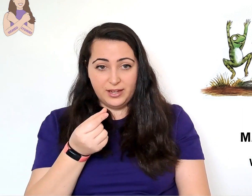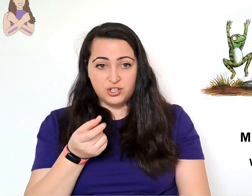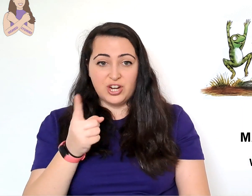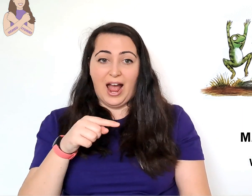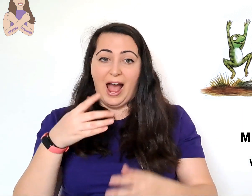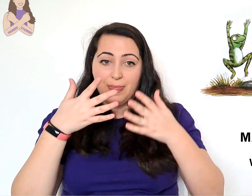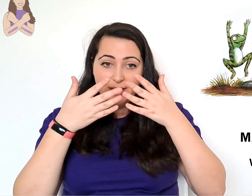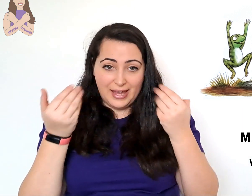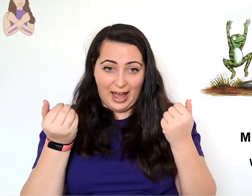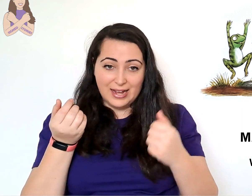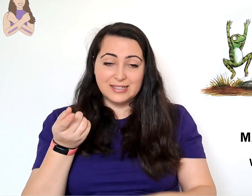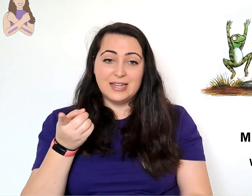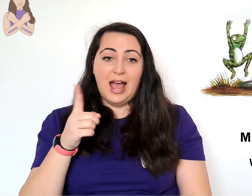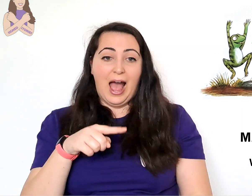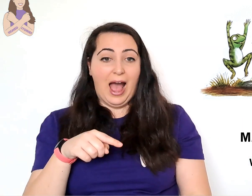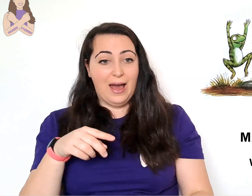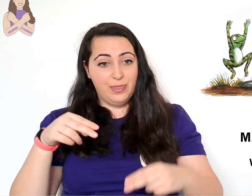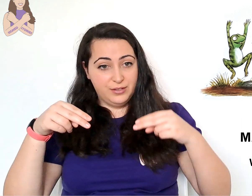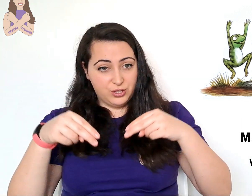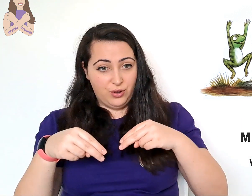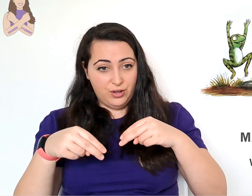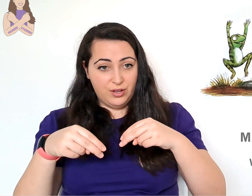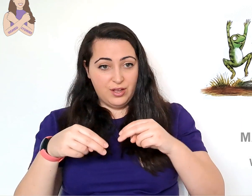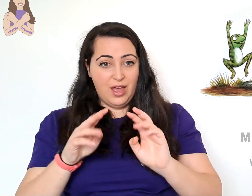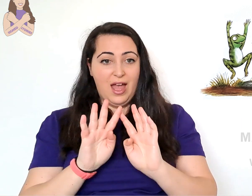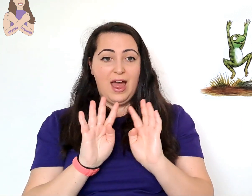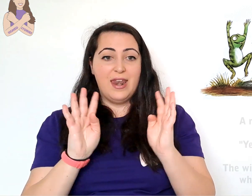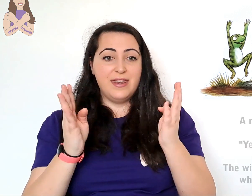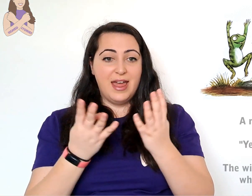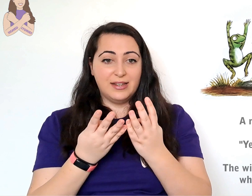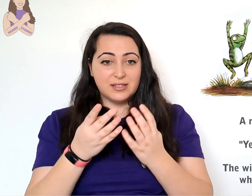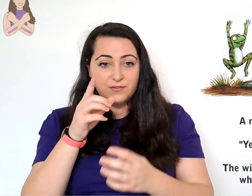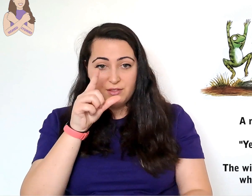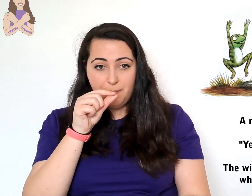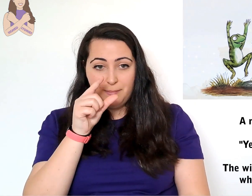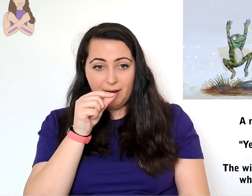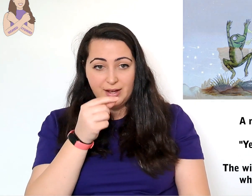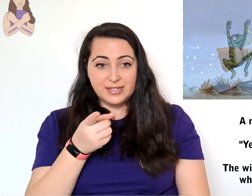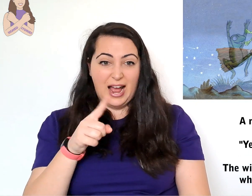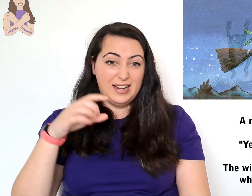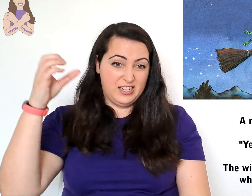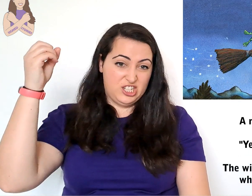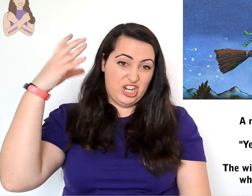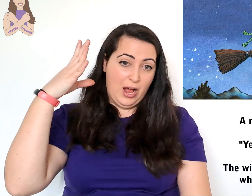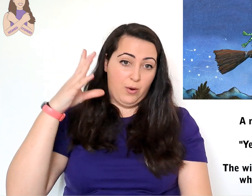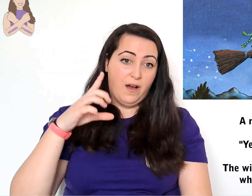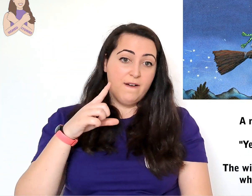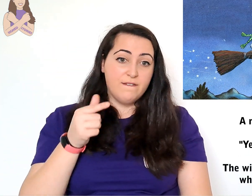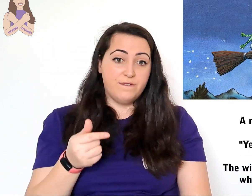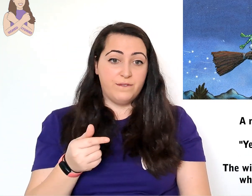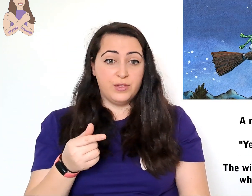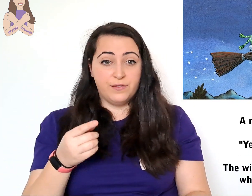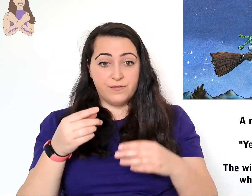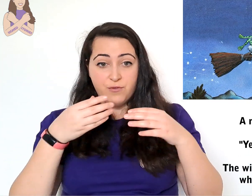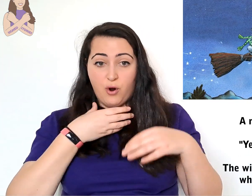witch and the cat and the dog, a nest for the bird, and a shower for the frog.